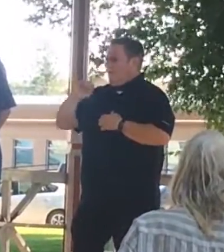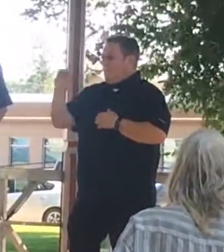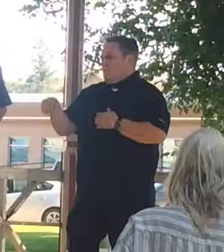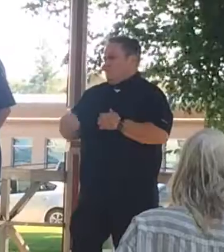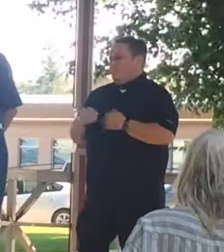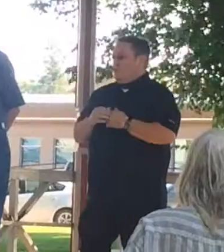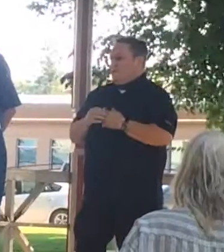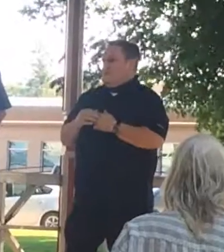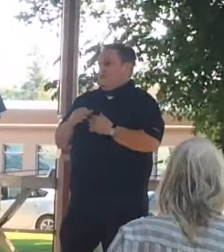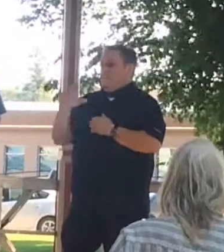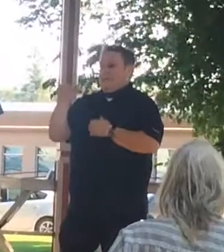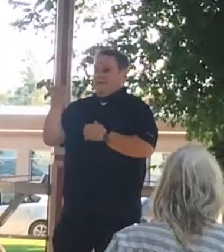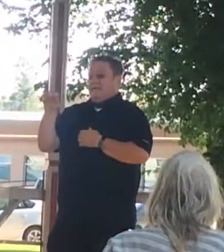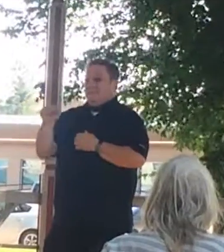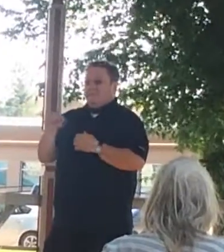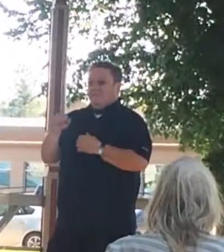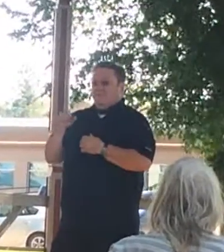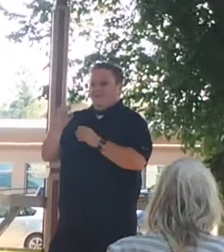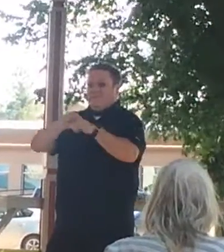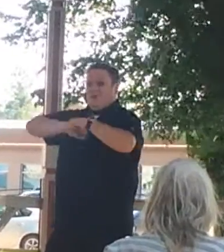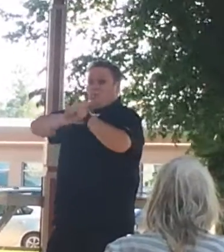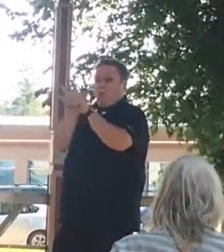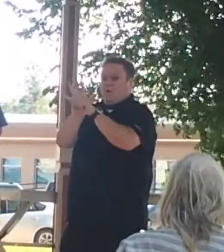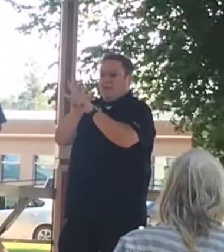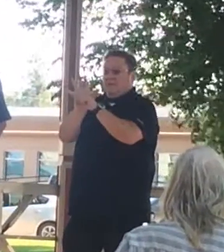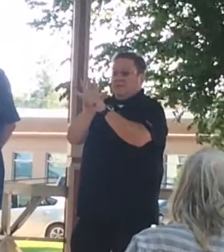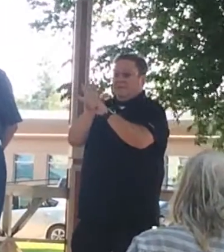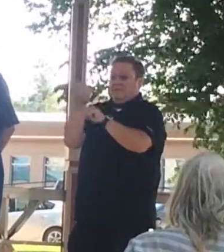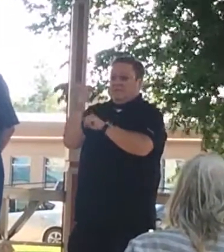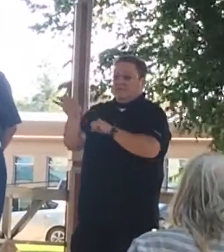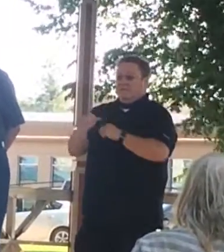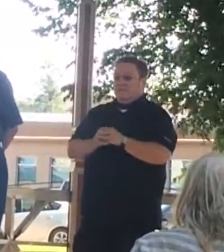25% of the cases of the coronavirus?